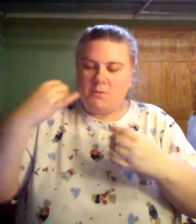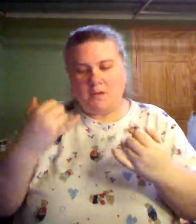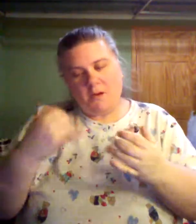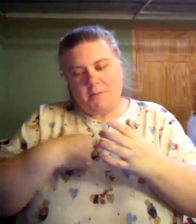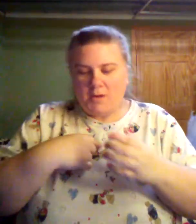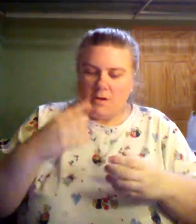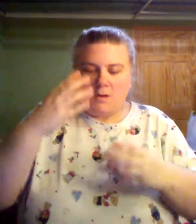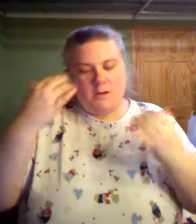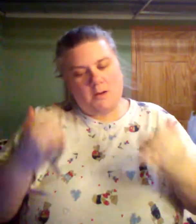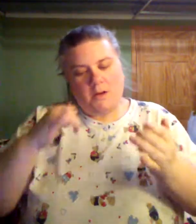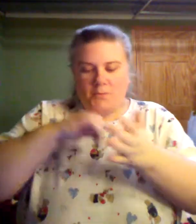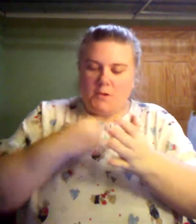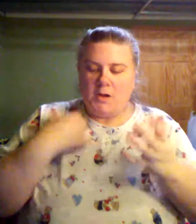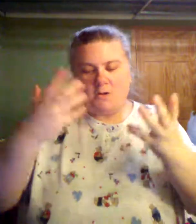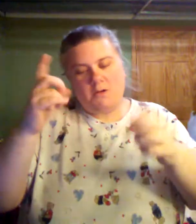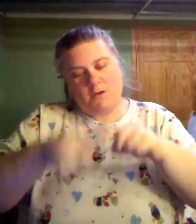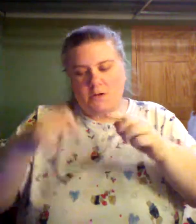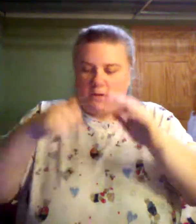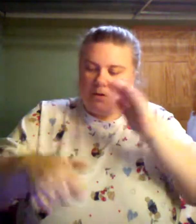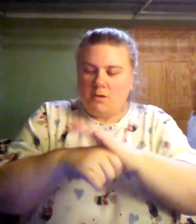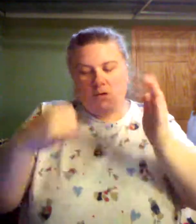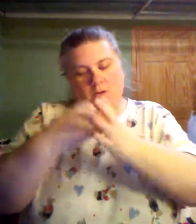can't lie I think I'm falling for you